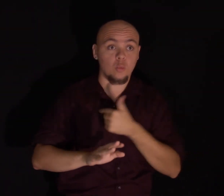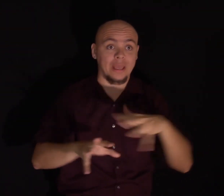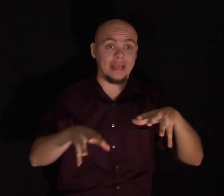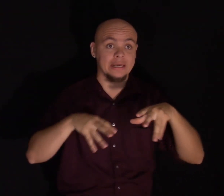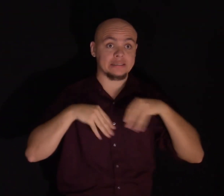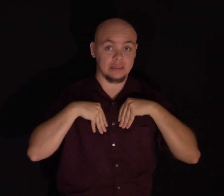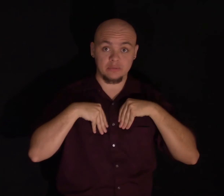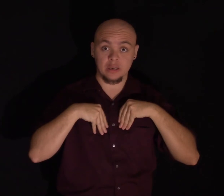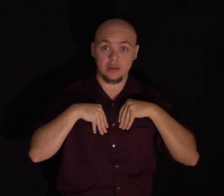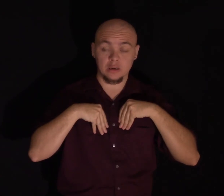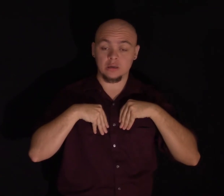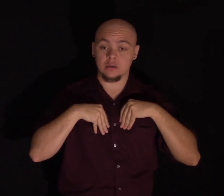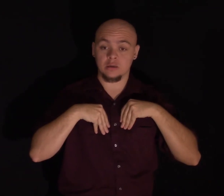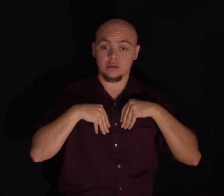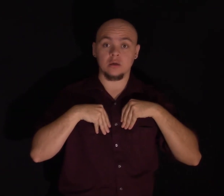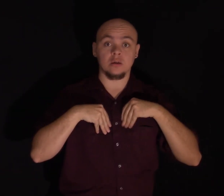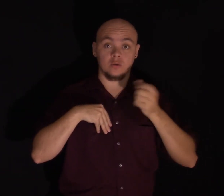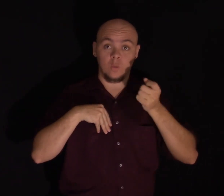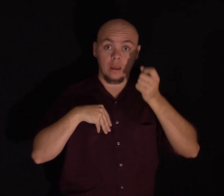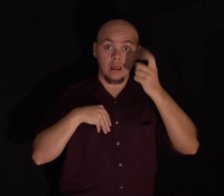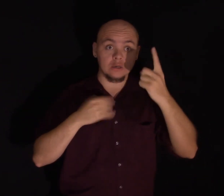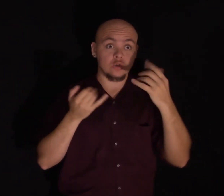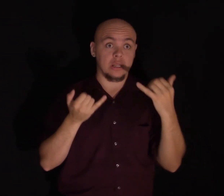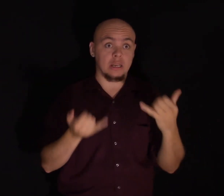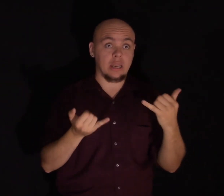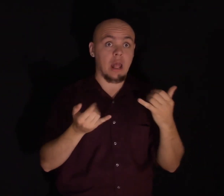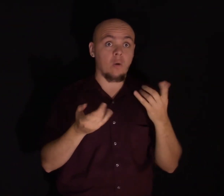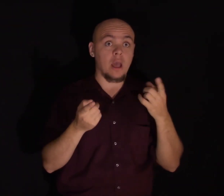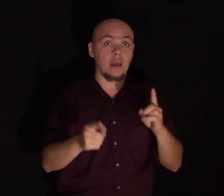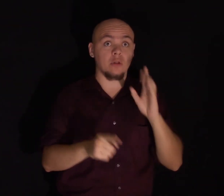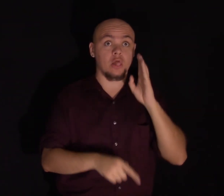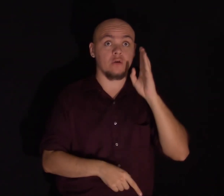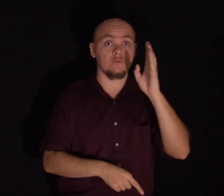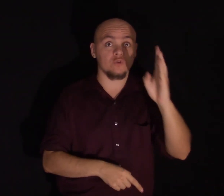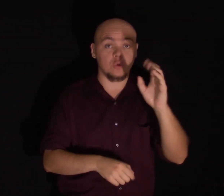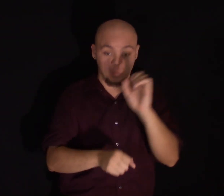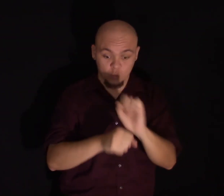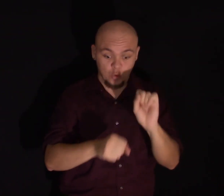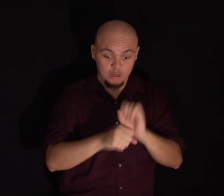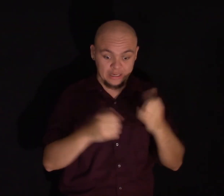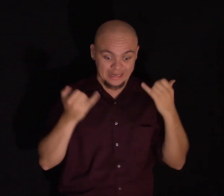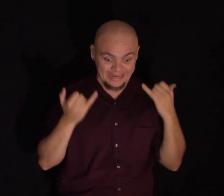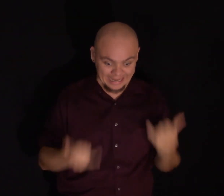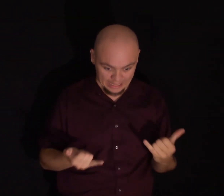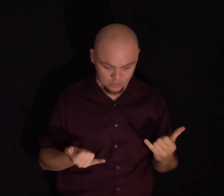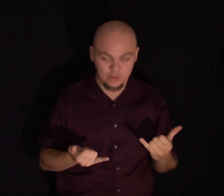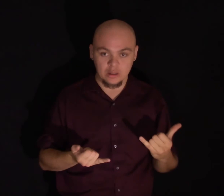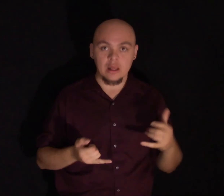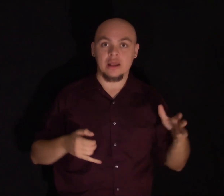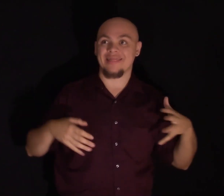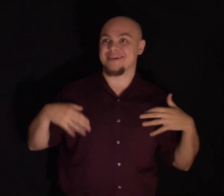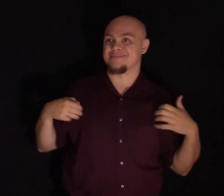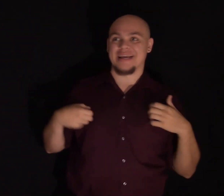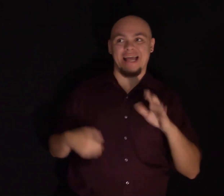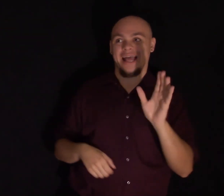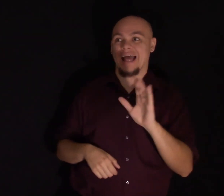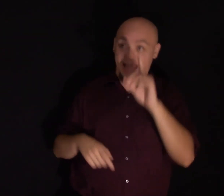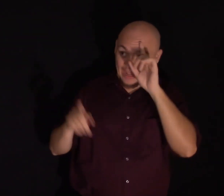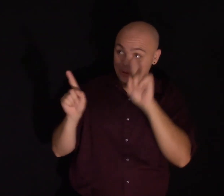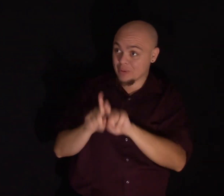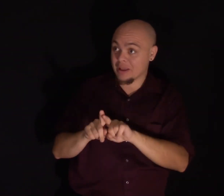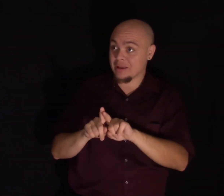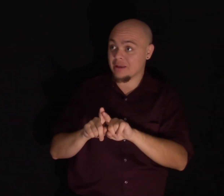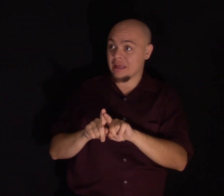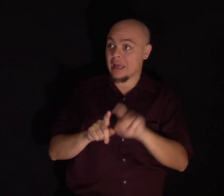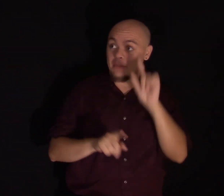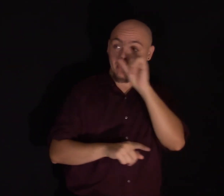we do we get what's going to be now happening one day in the future we need to sit down and work on this right now and the monkey said totally agree but also let's just